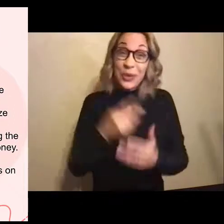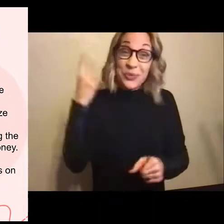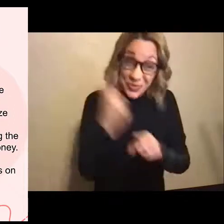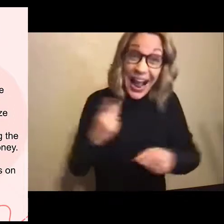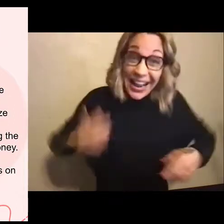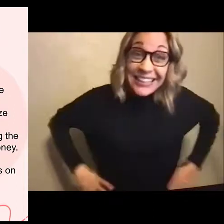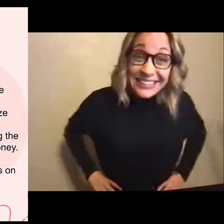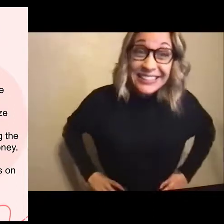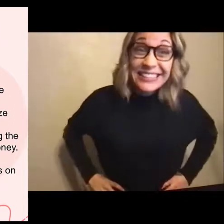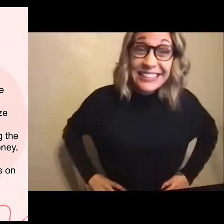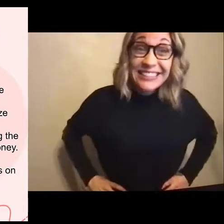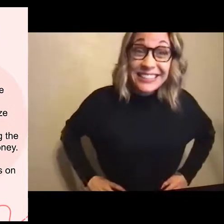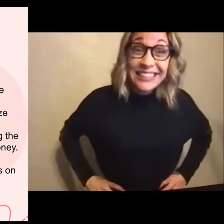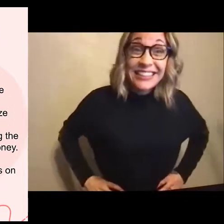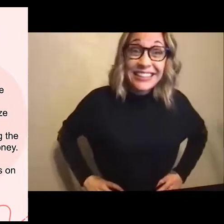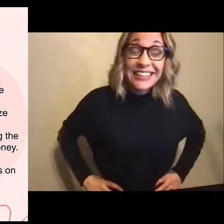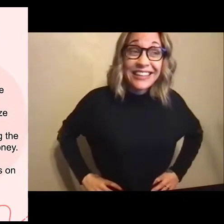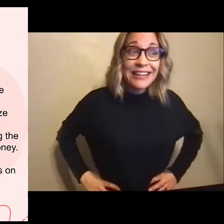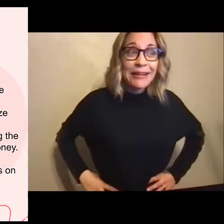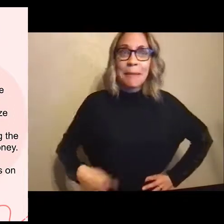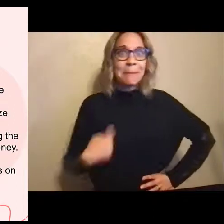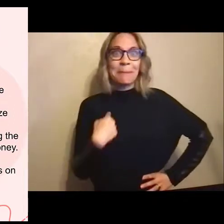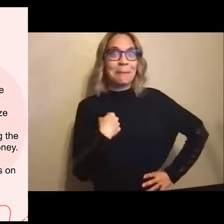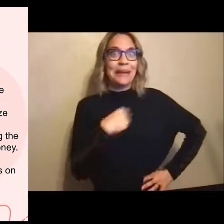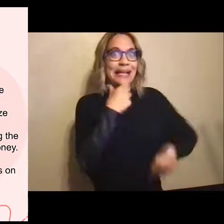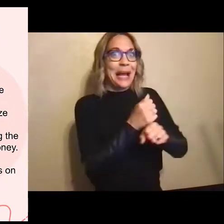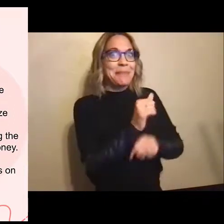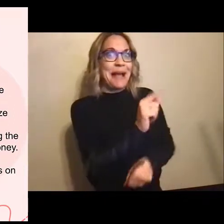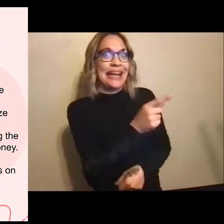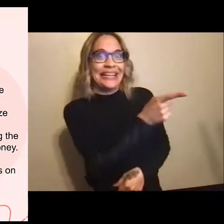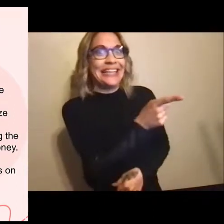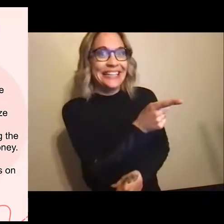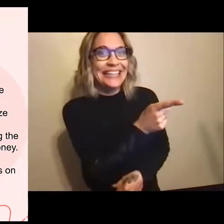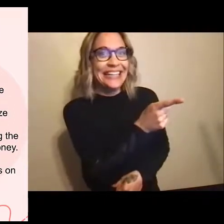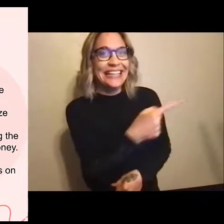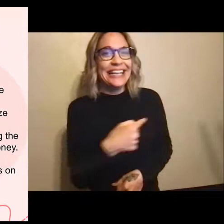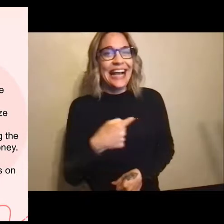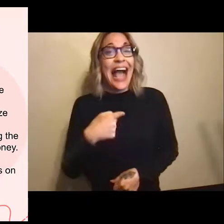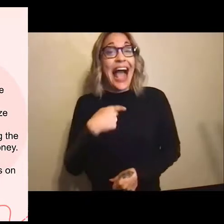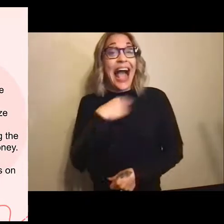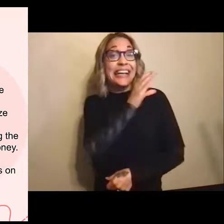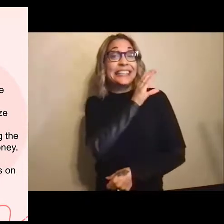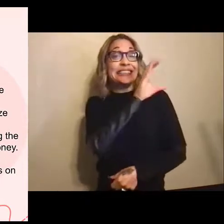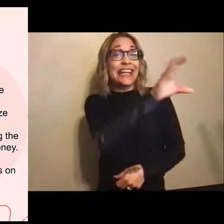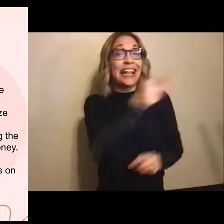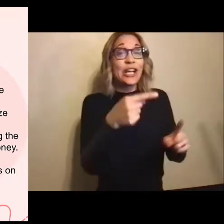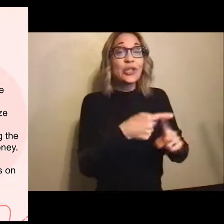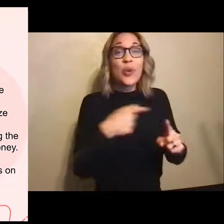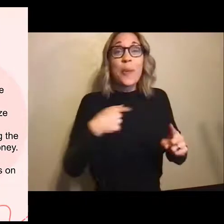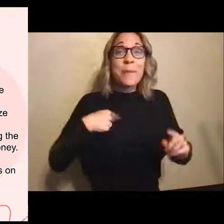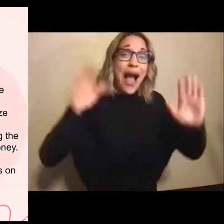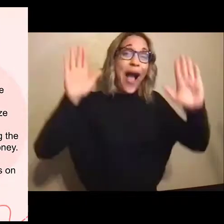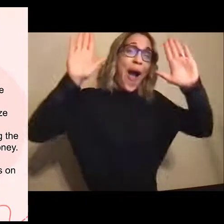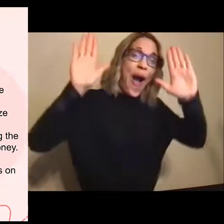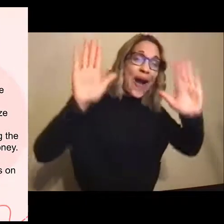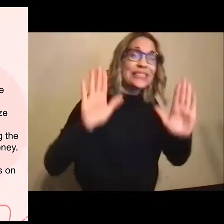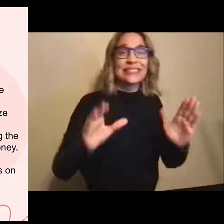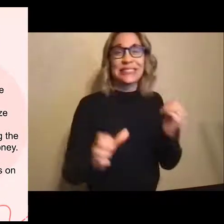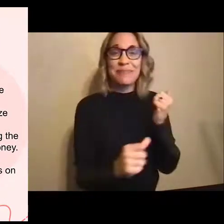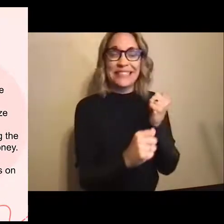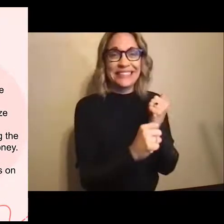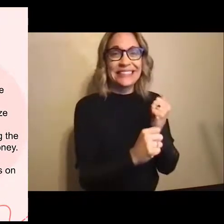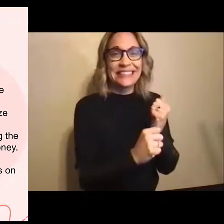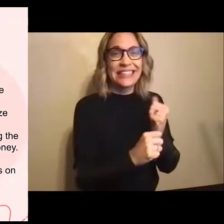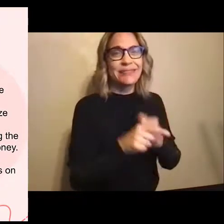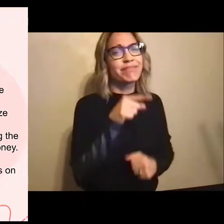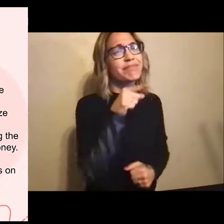PowerPoint might look damn good, right? Because I didn't make it. I sent it